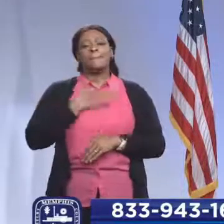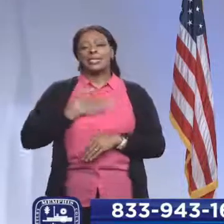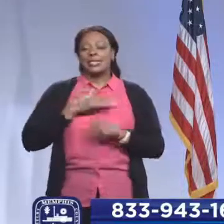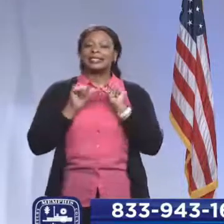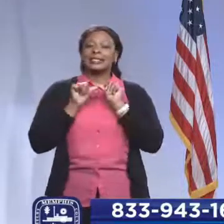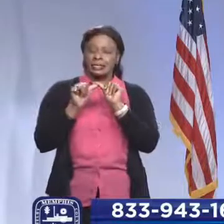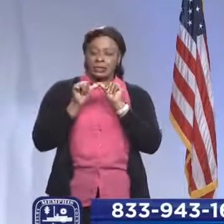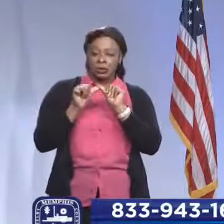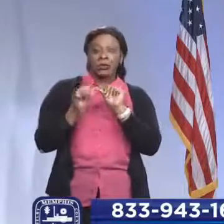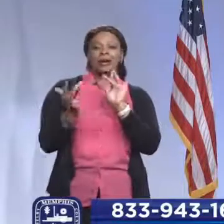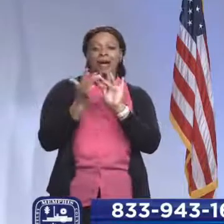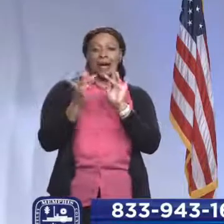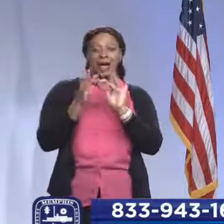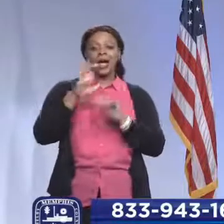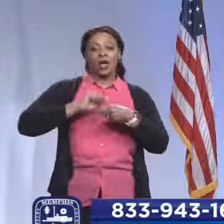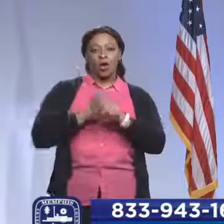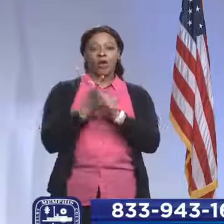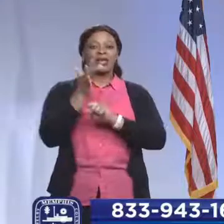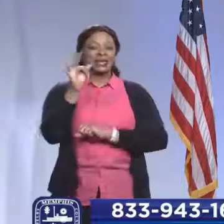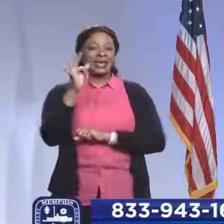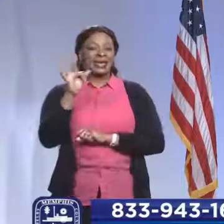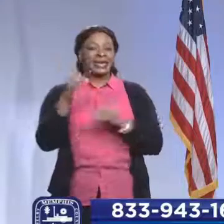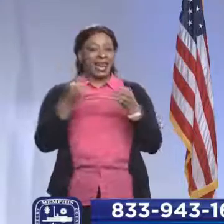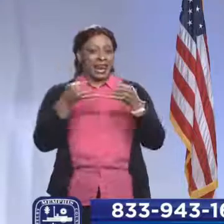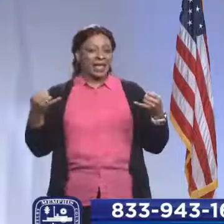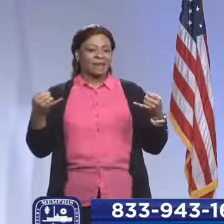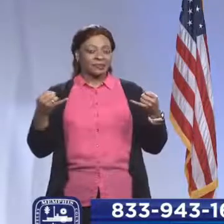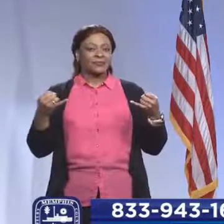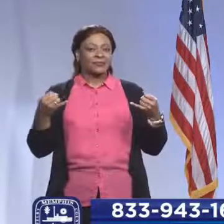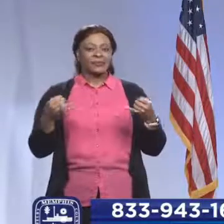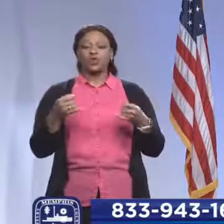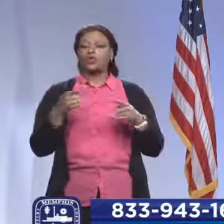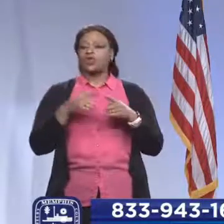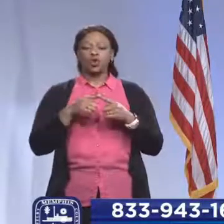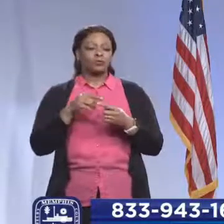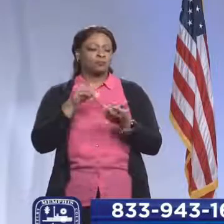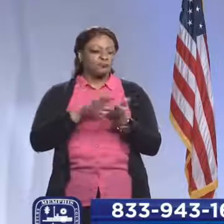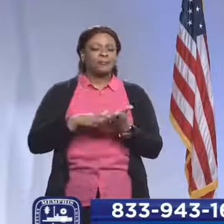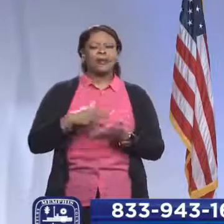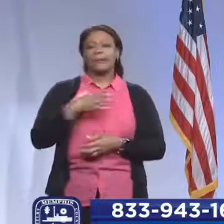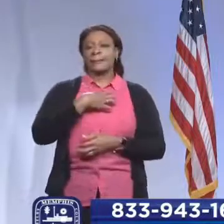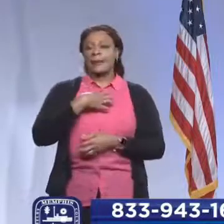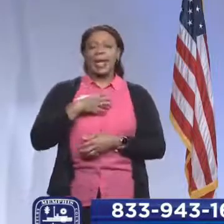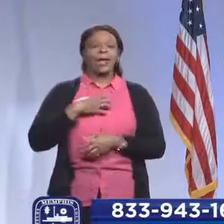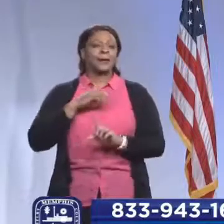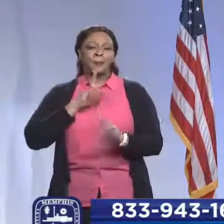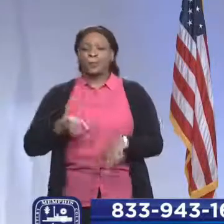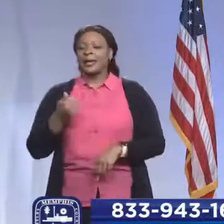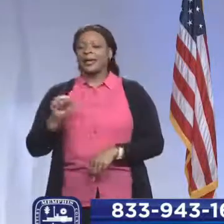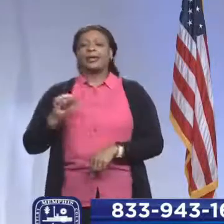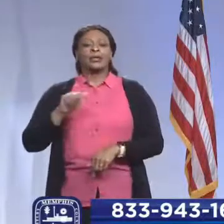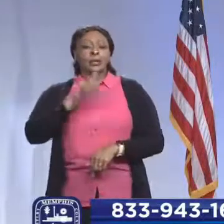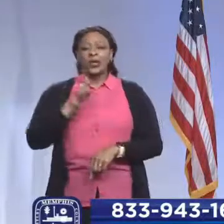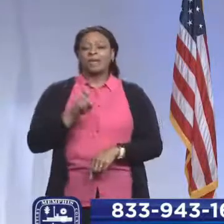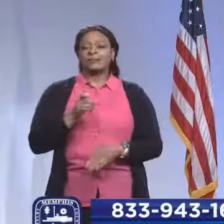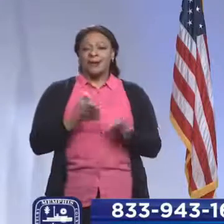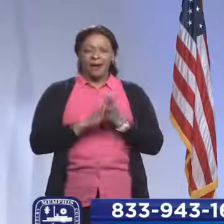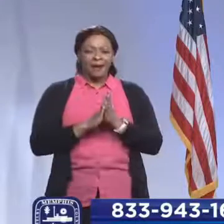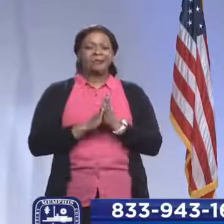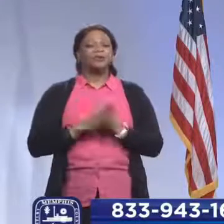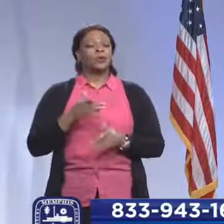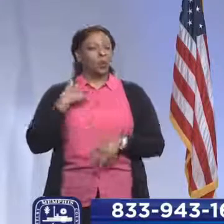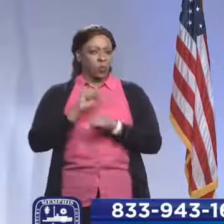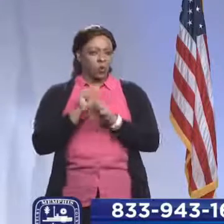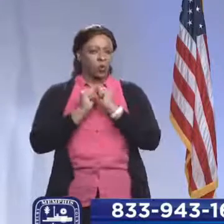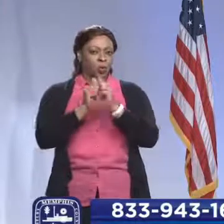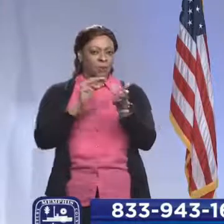continue to contact the COVID-19 line to lodge any complaints or any questions that you might have at this time. We also will be